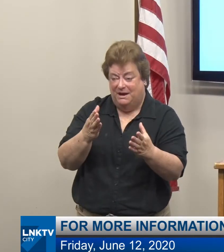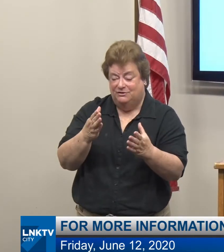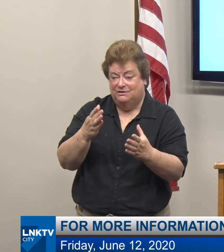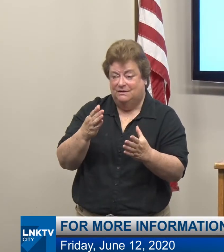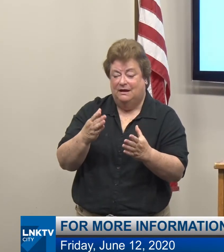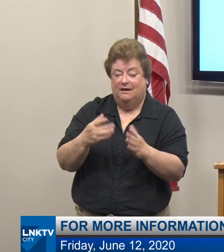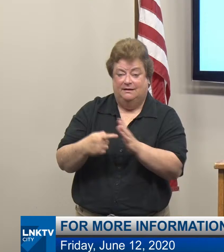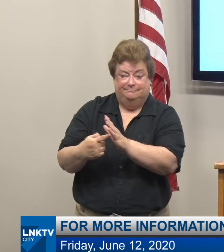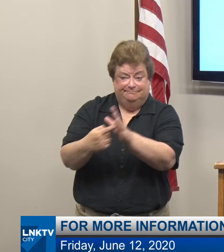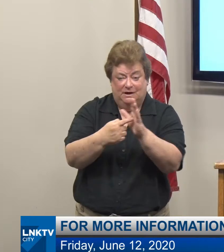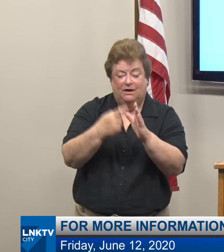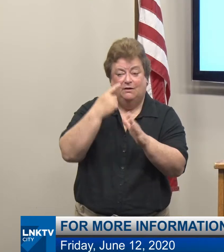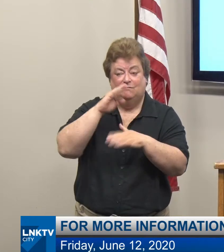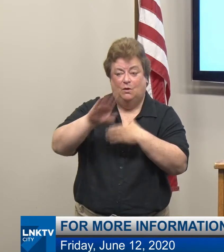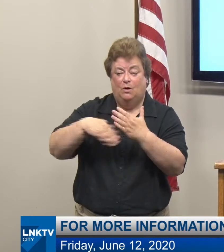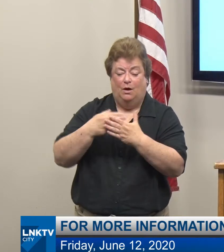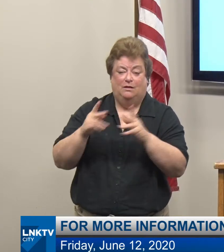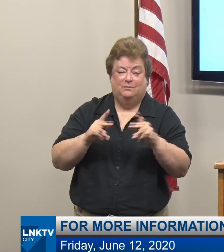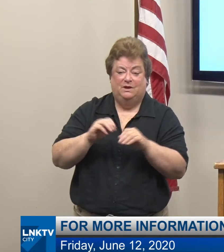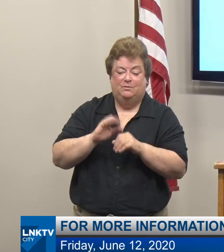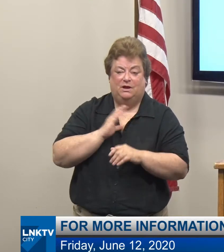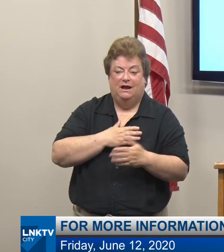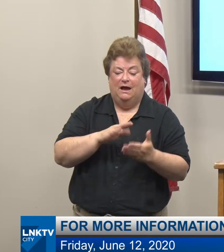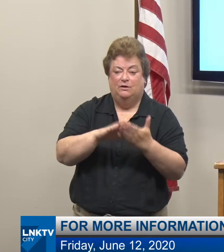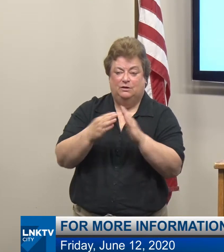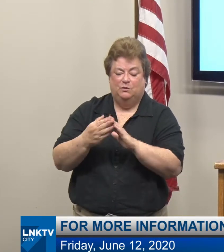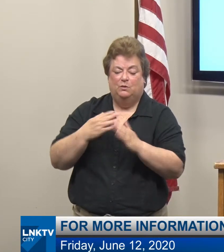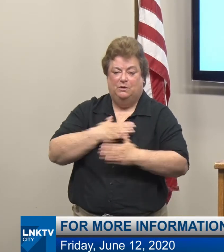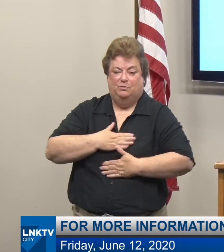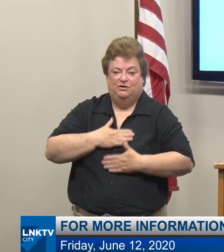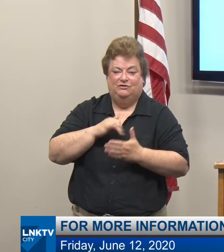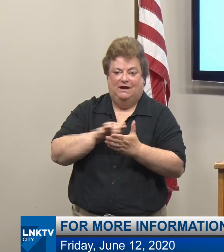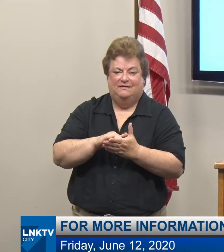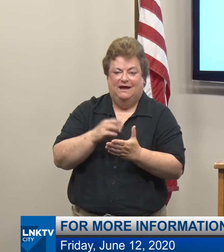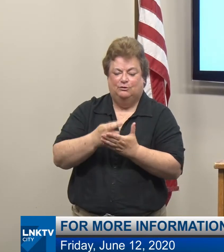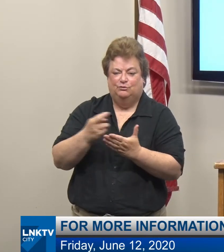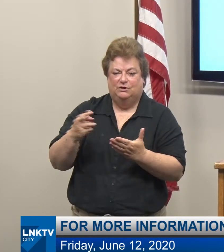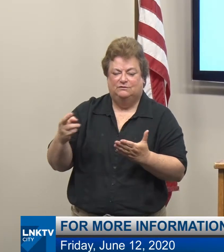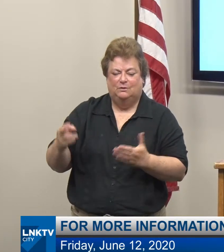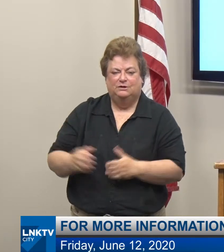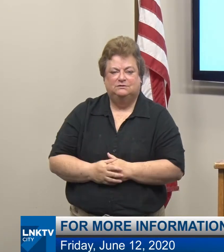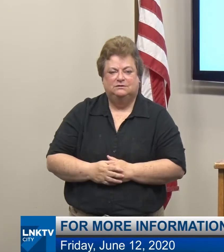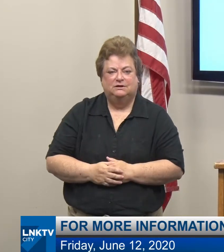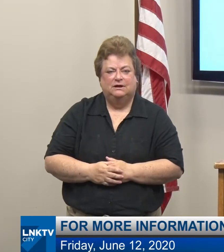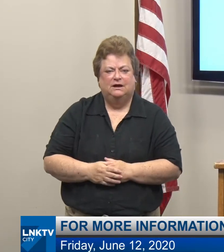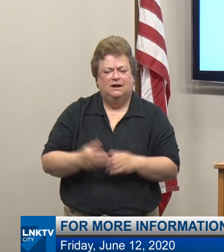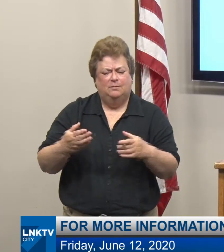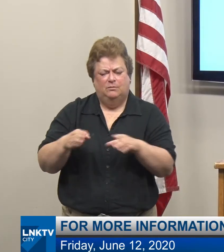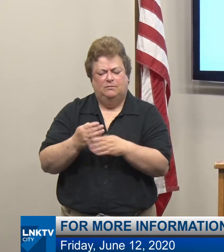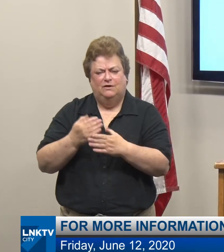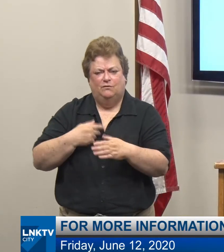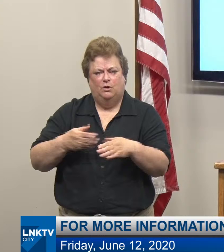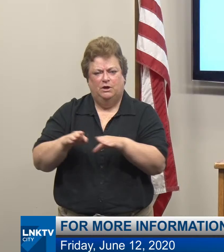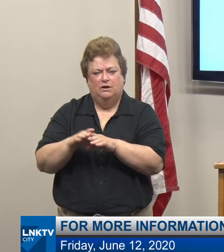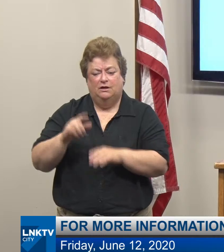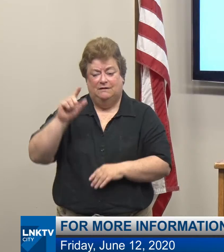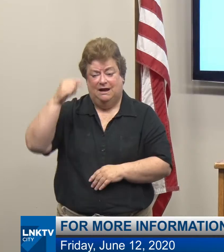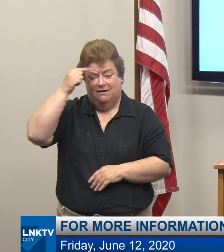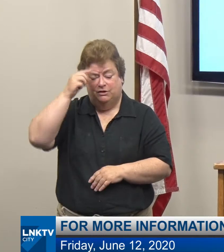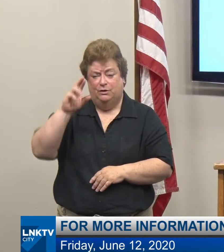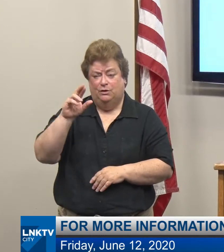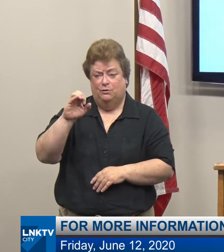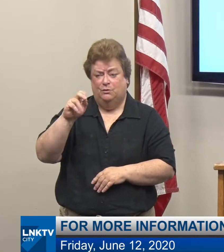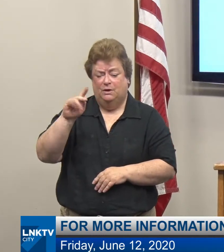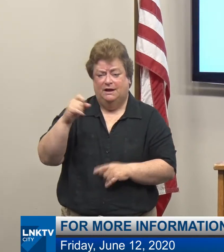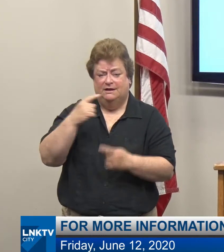through a dashboard. We really appreciate this resource. I just want to note before we close that today Governor Ricketts